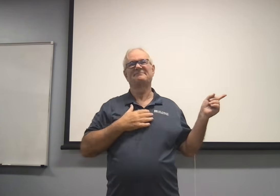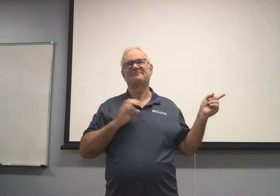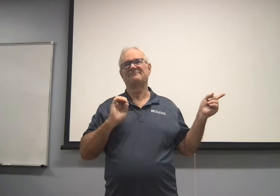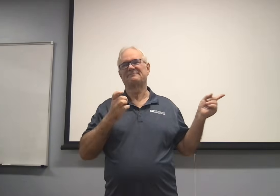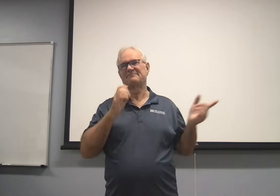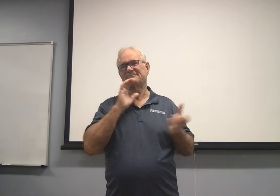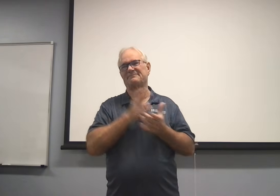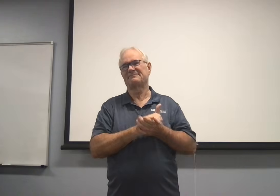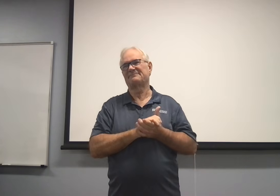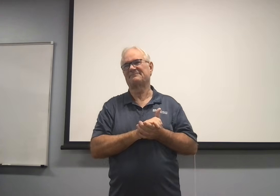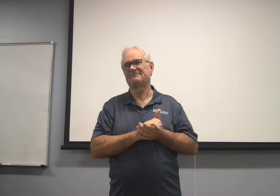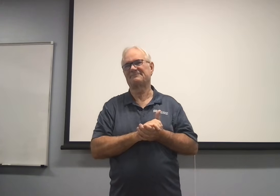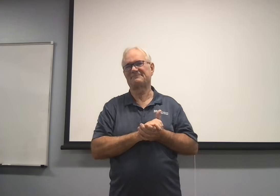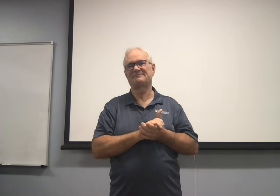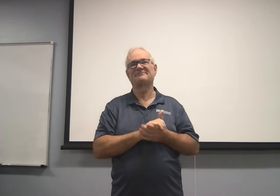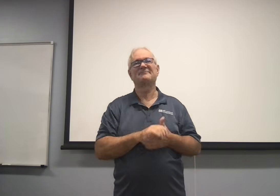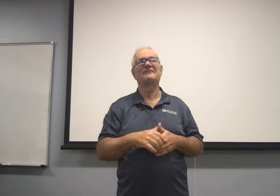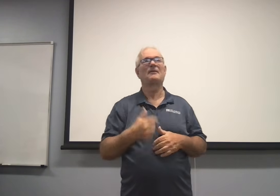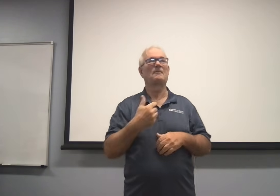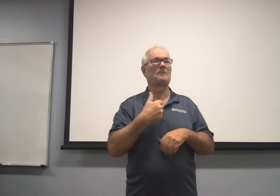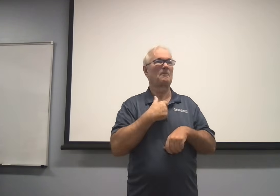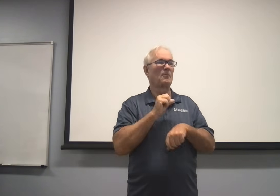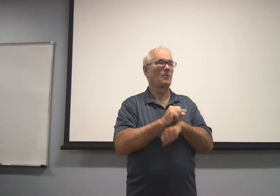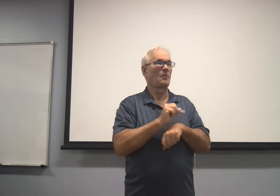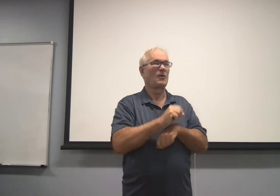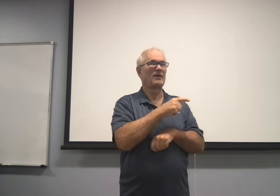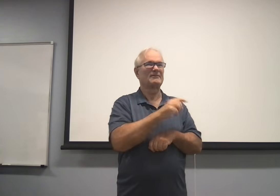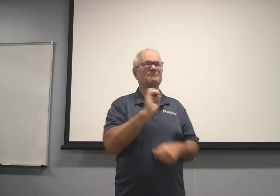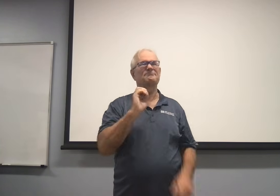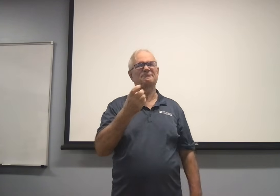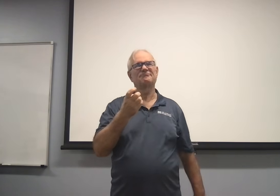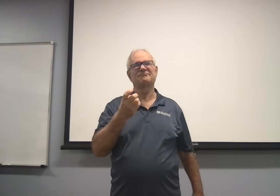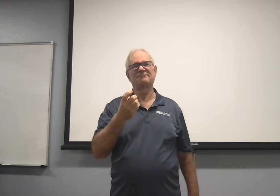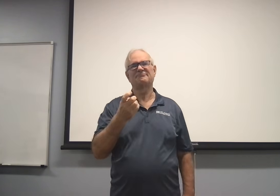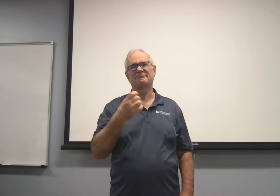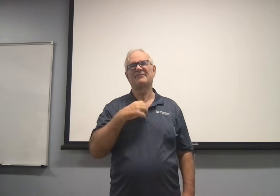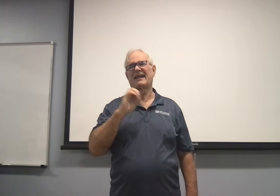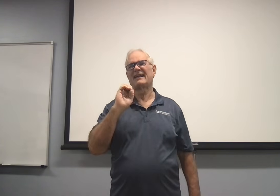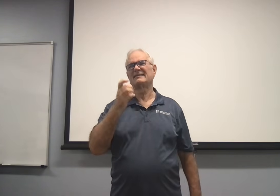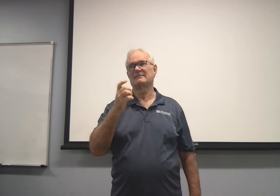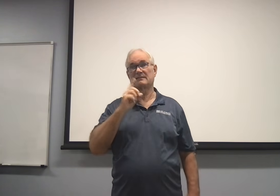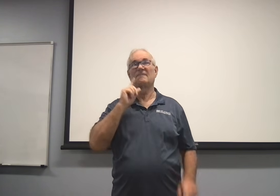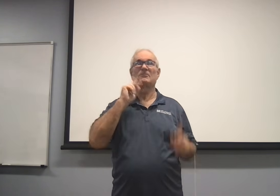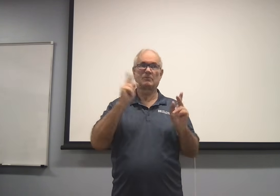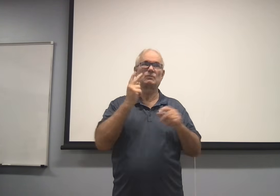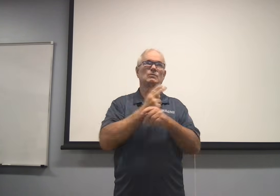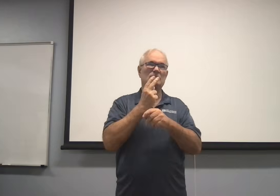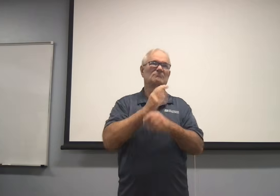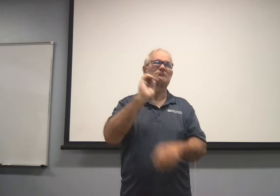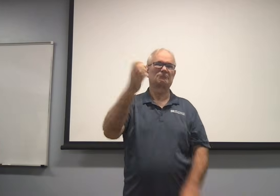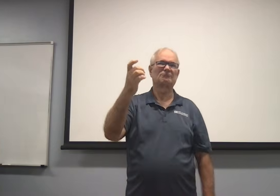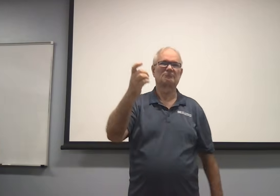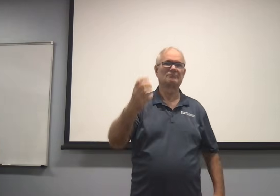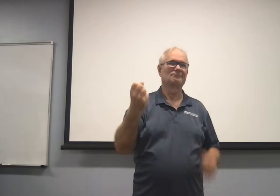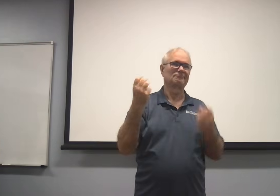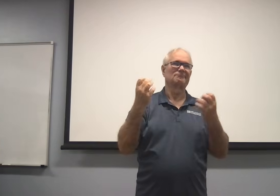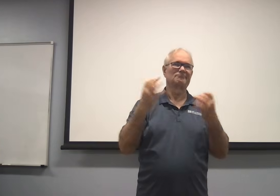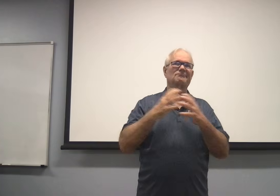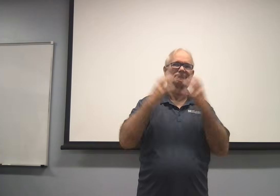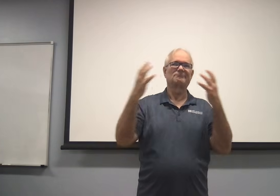EX, oh, that's my ex-wife. Oh, I'm working. Oh, that's my ex-coworker. A lot of